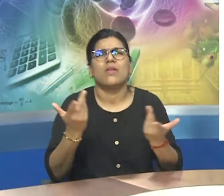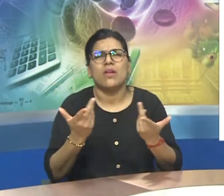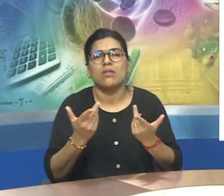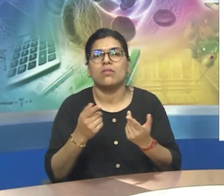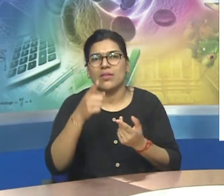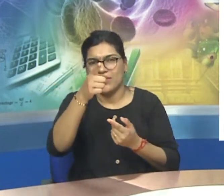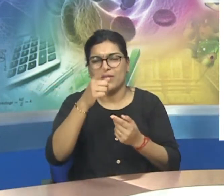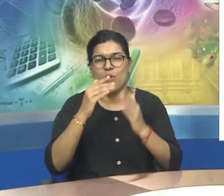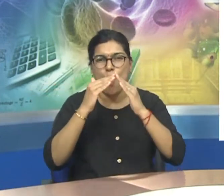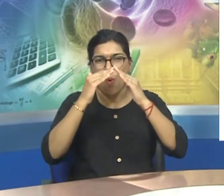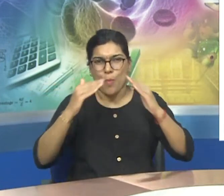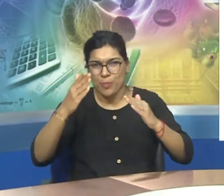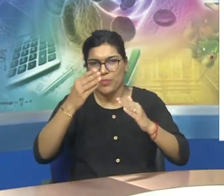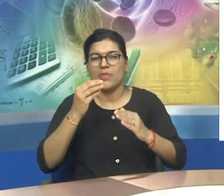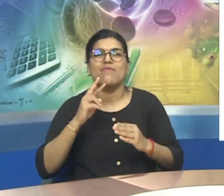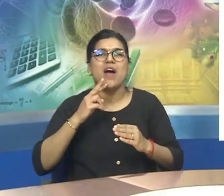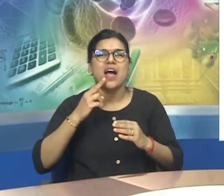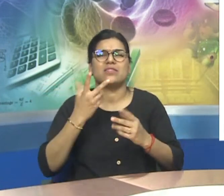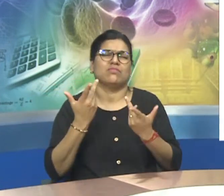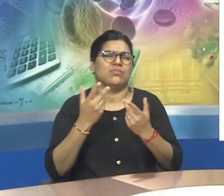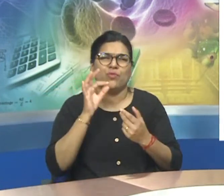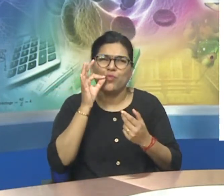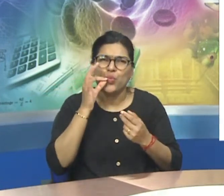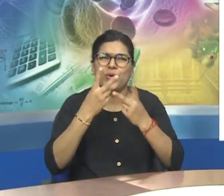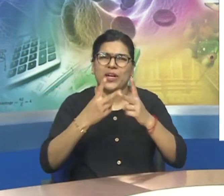just like grass cycling,